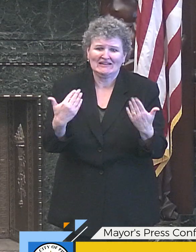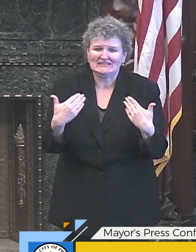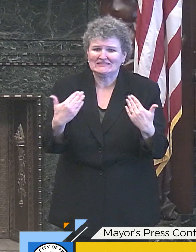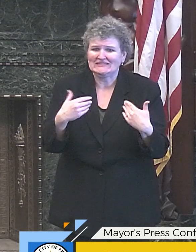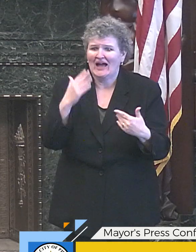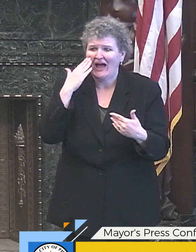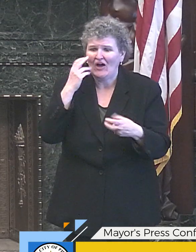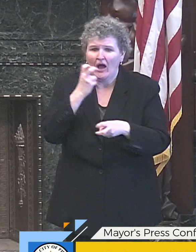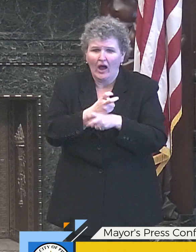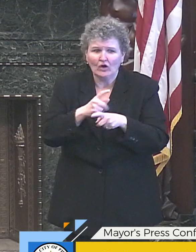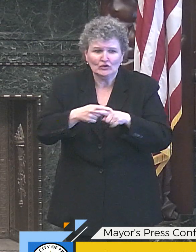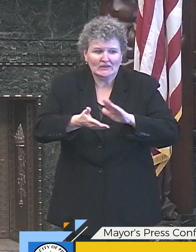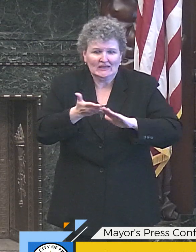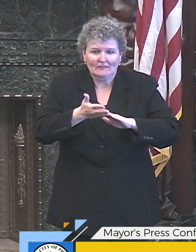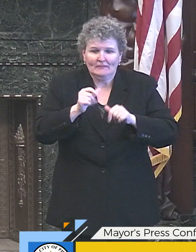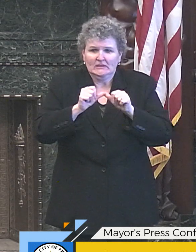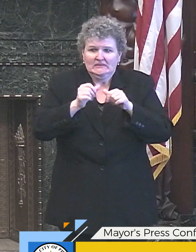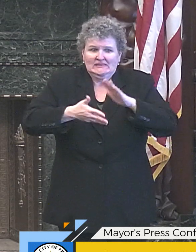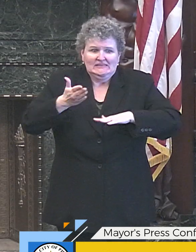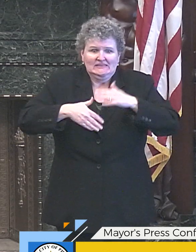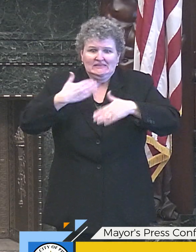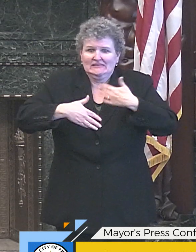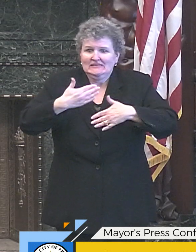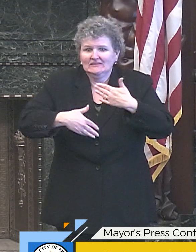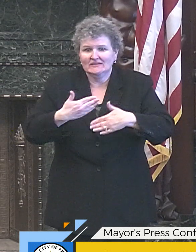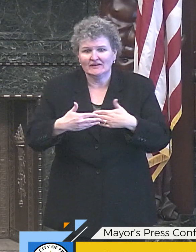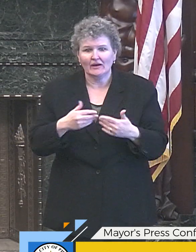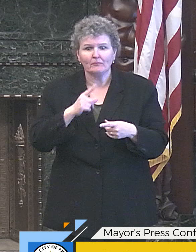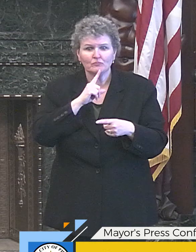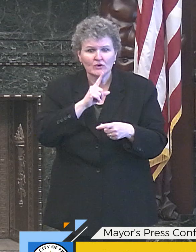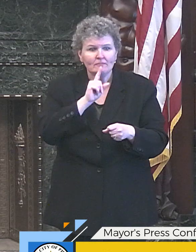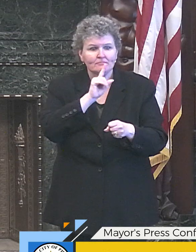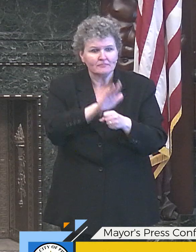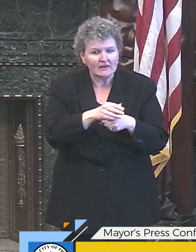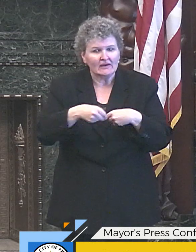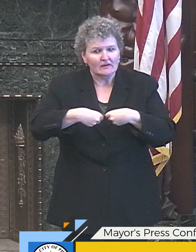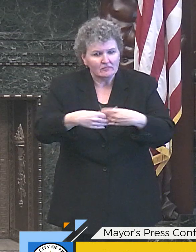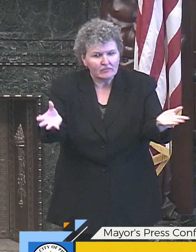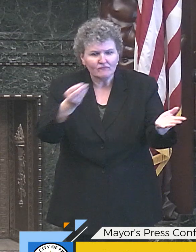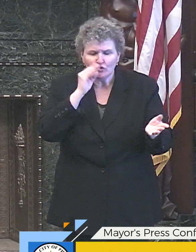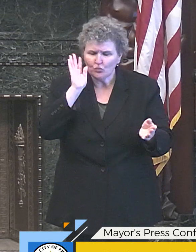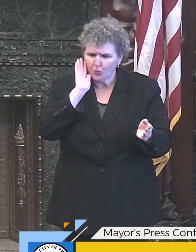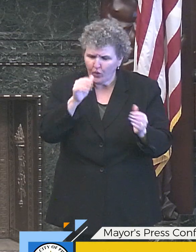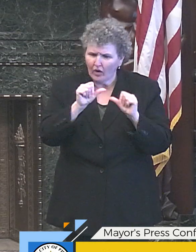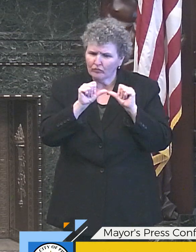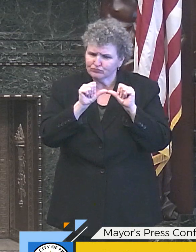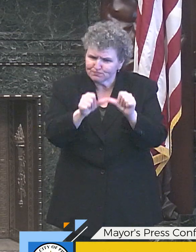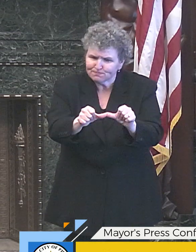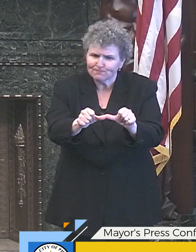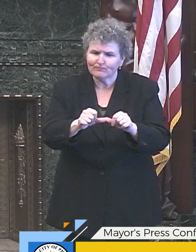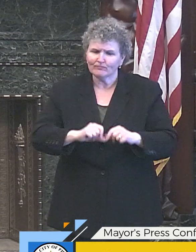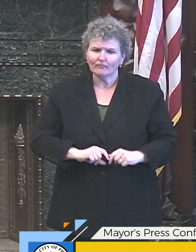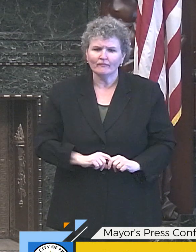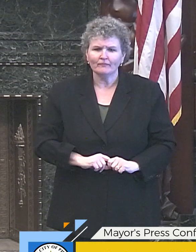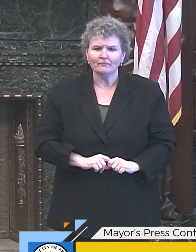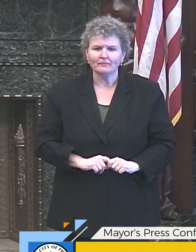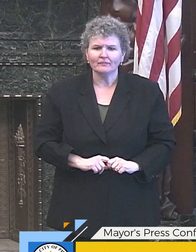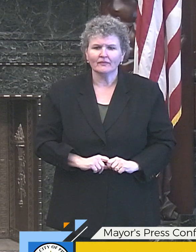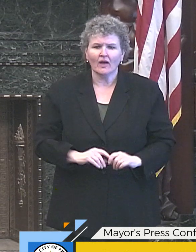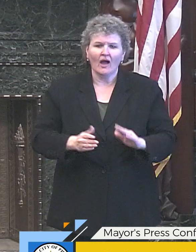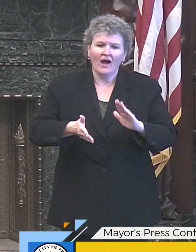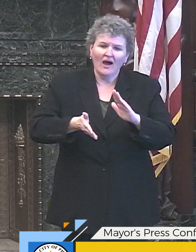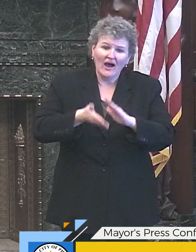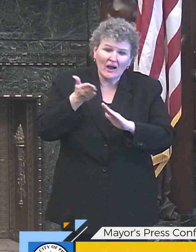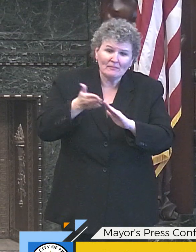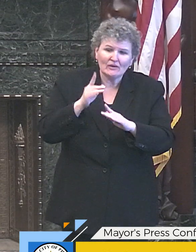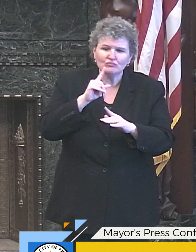long term. We're committed to providing it long term, but it is, I'll say it's a fragile operation for a fragile